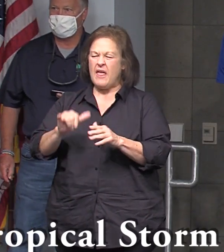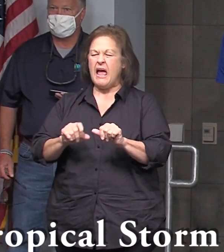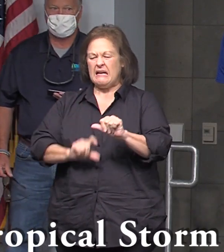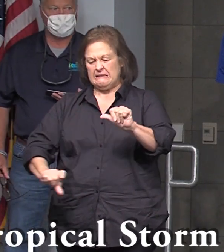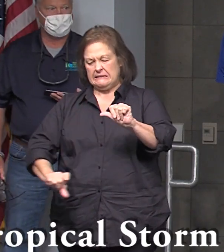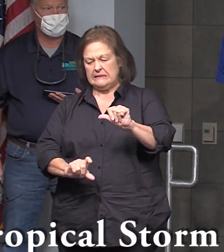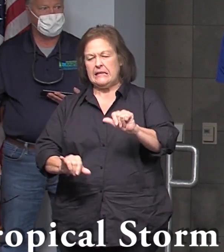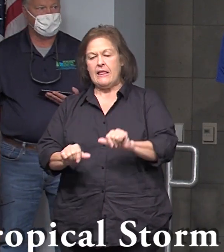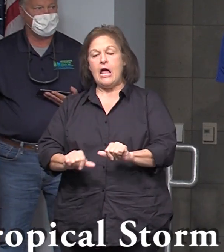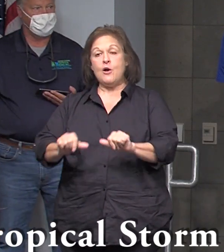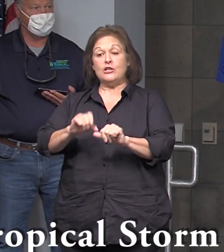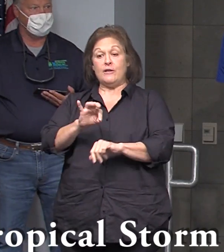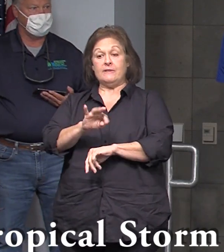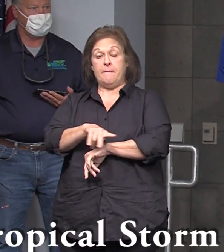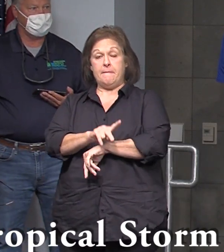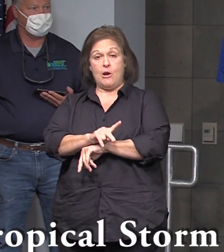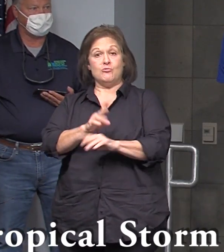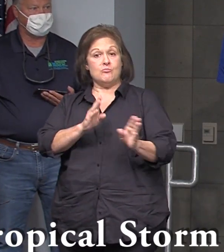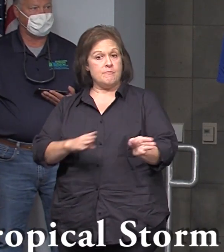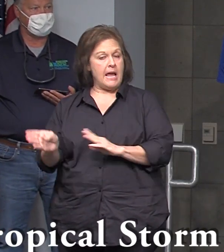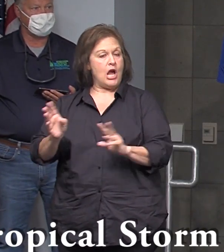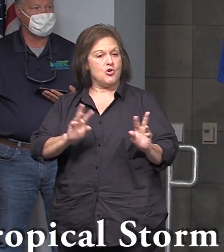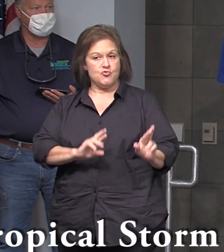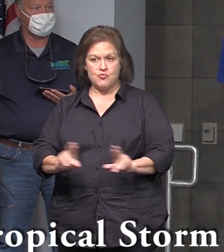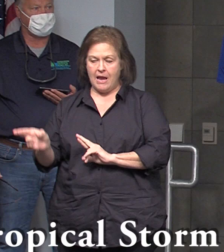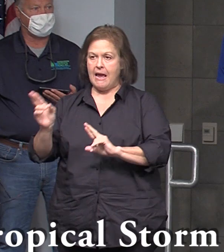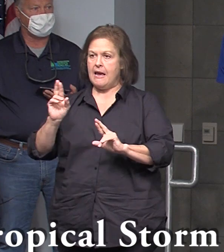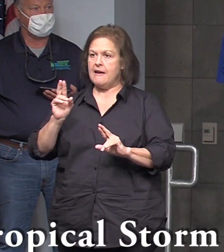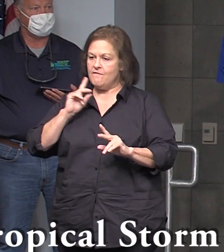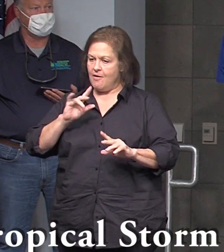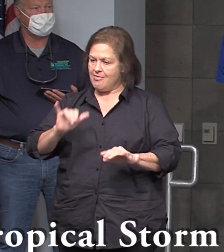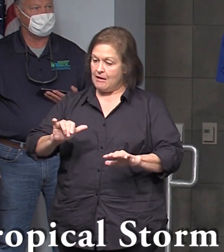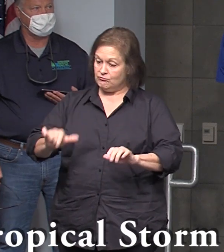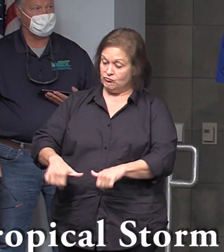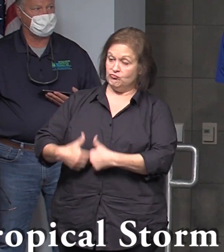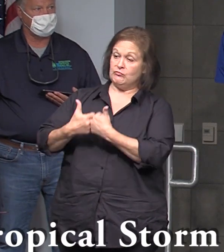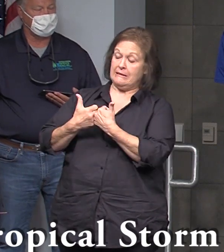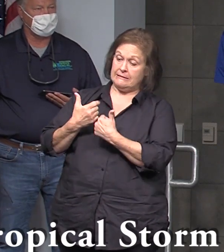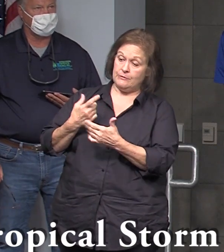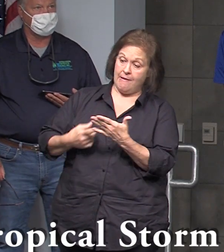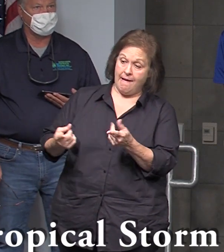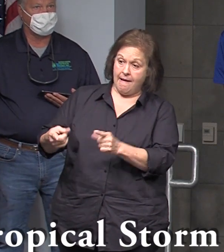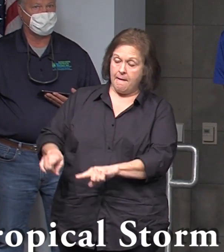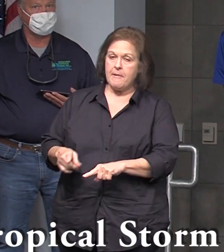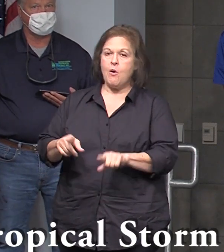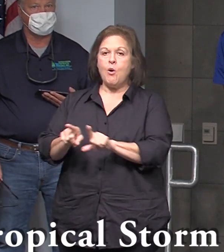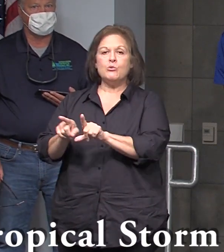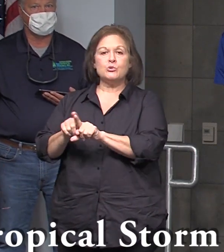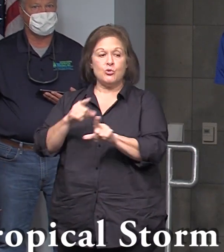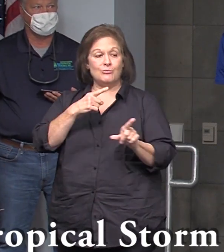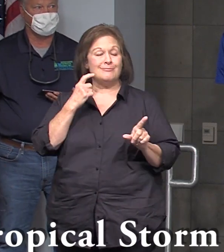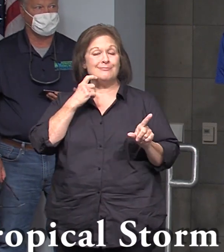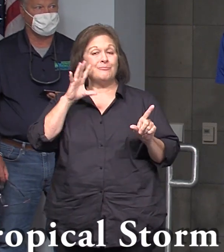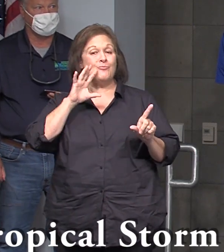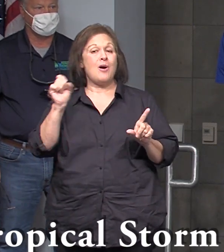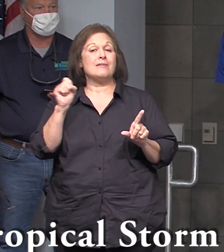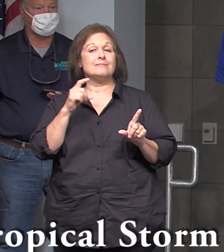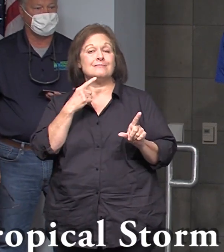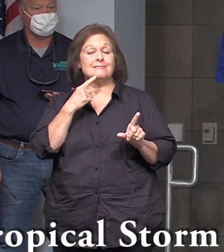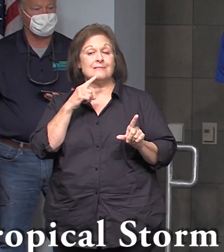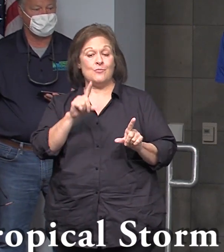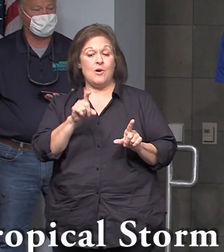that Jefferson Parish is prepared and ready for the challenge before it. You heard the parish president say, we roughly